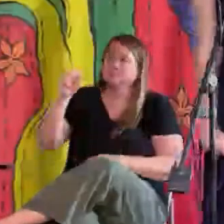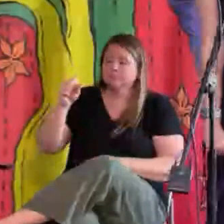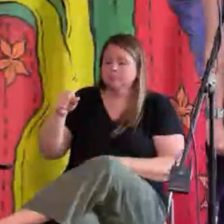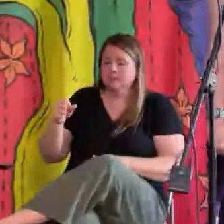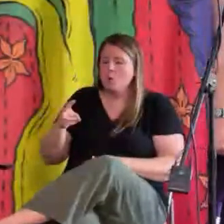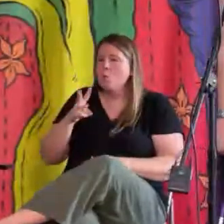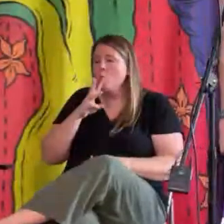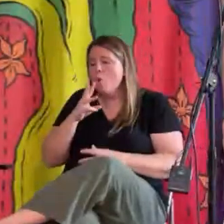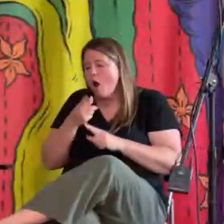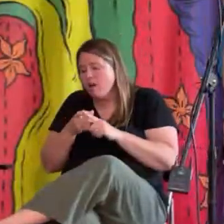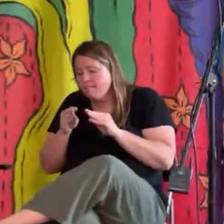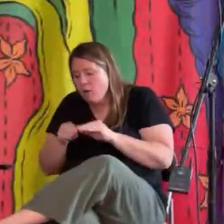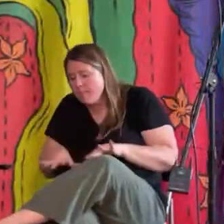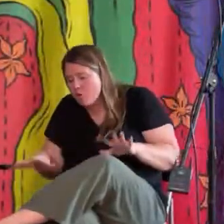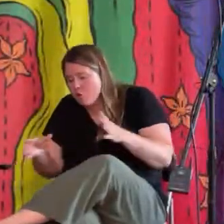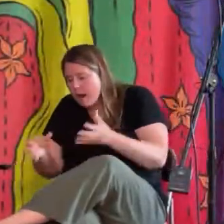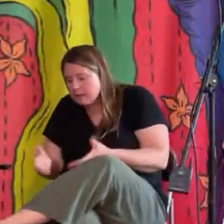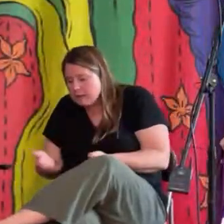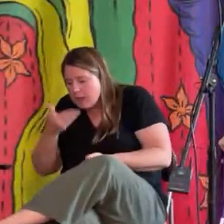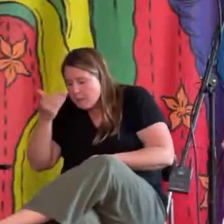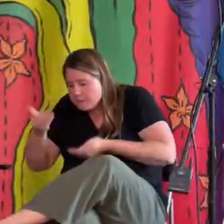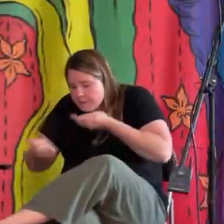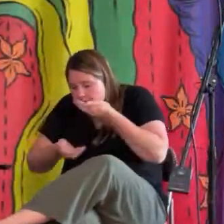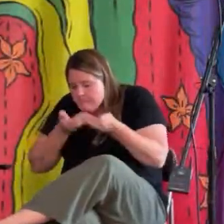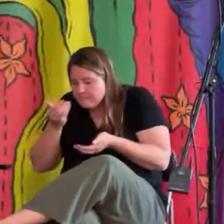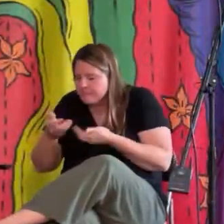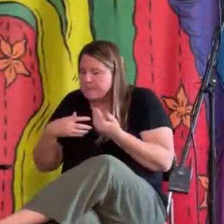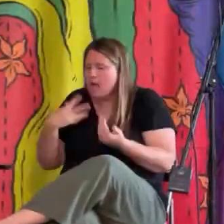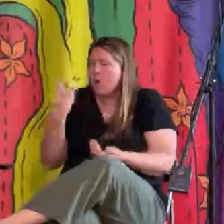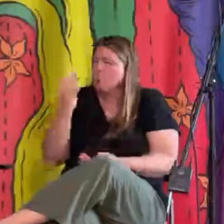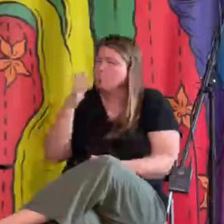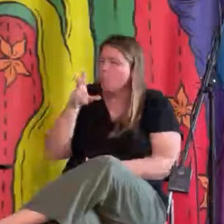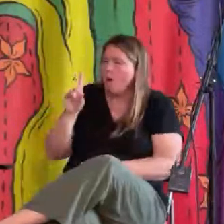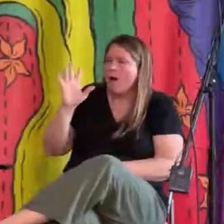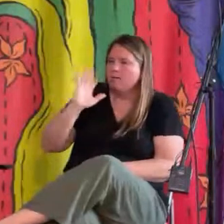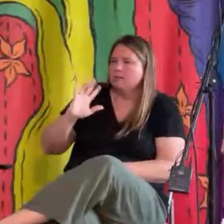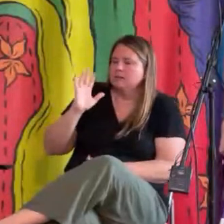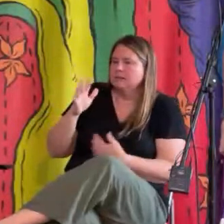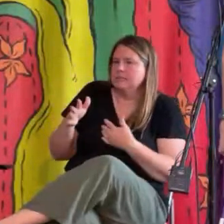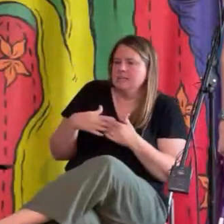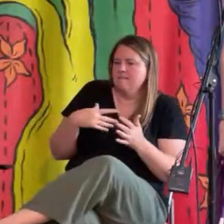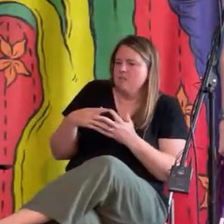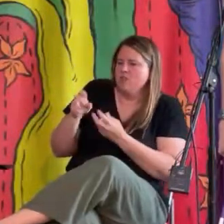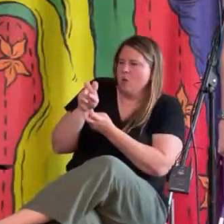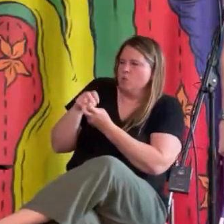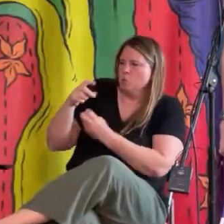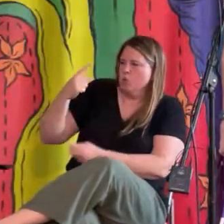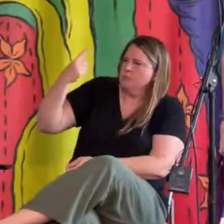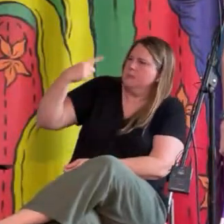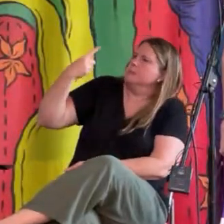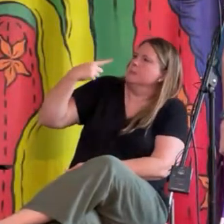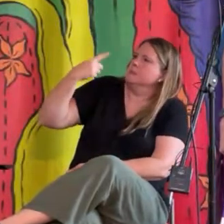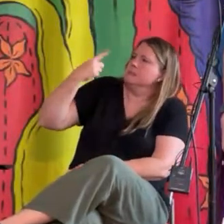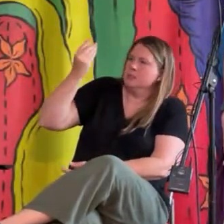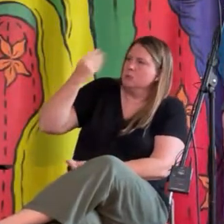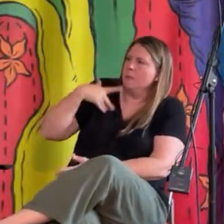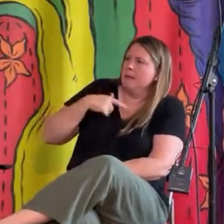the ground. I was wild even then, though the squirrels scolded me and tried to convince me I was